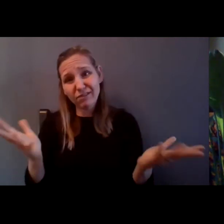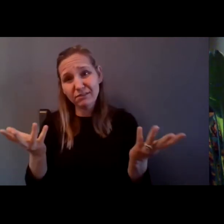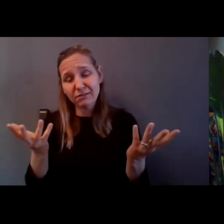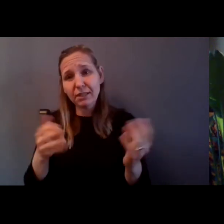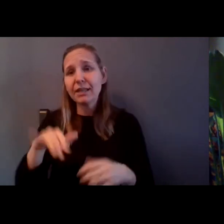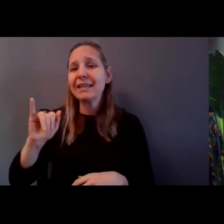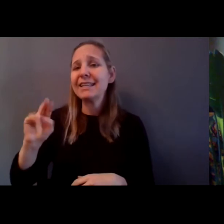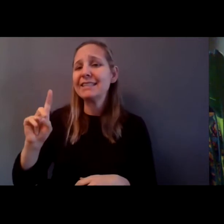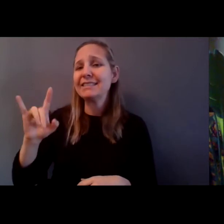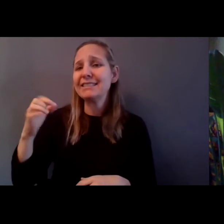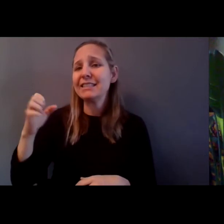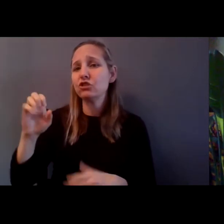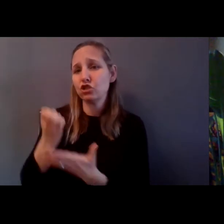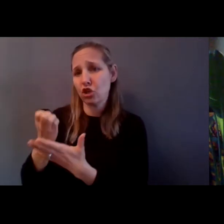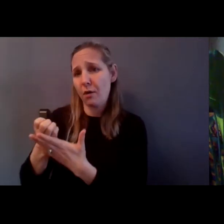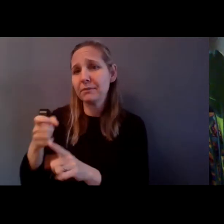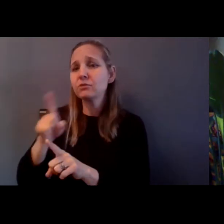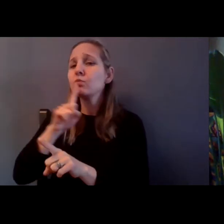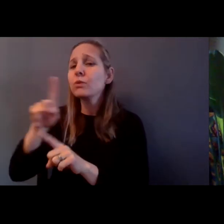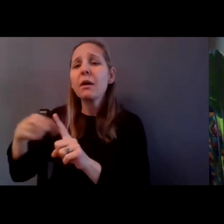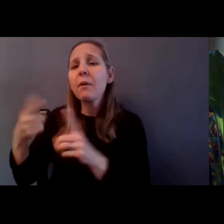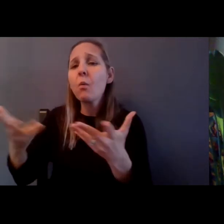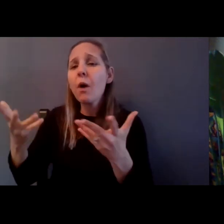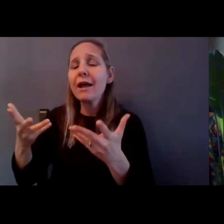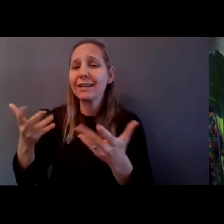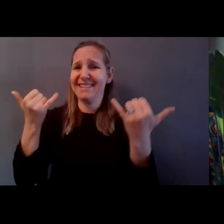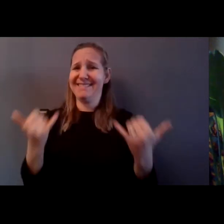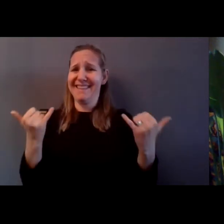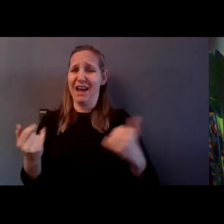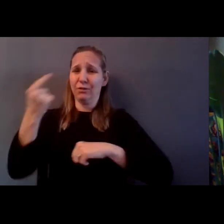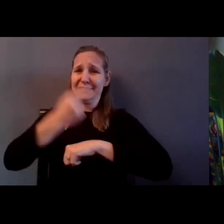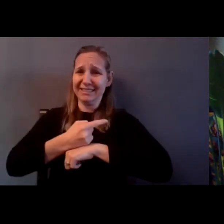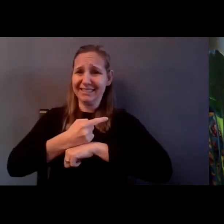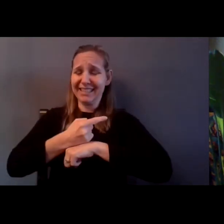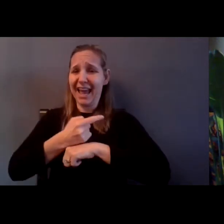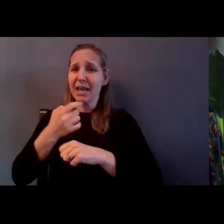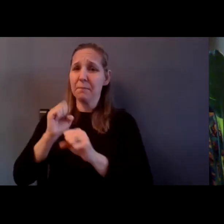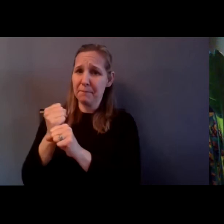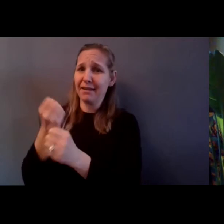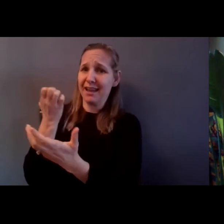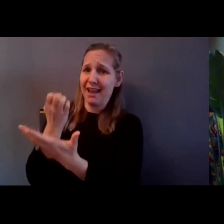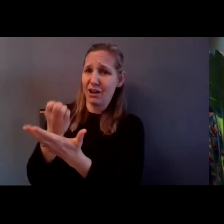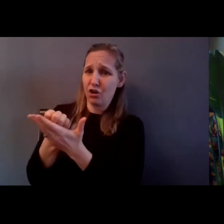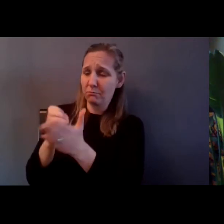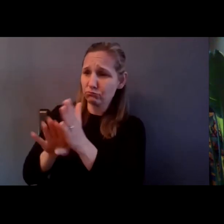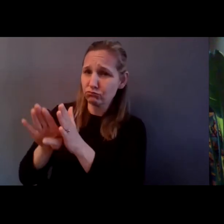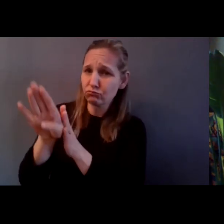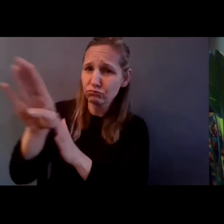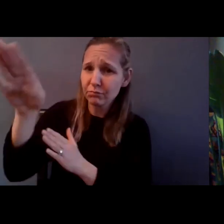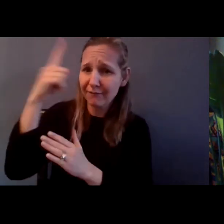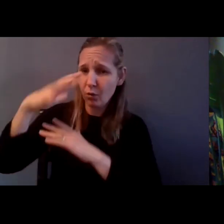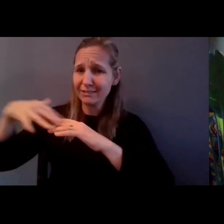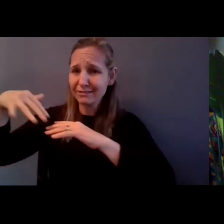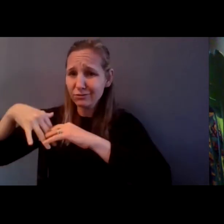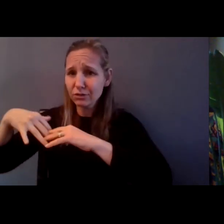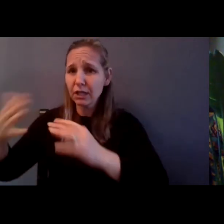Indigenomics is essentially about modern, constructive, generative Indigenous economic design. It is